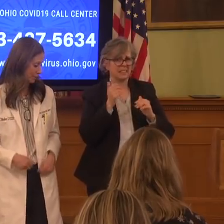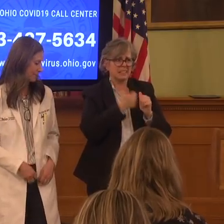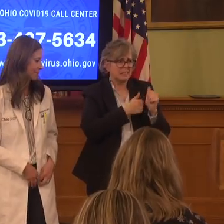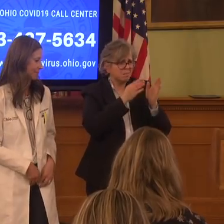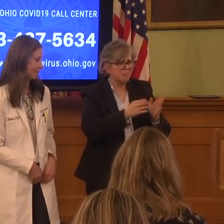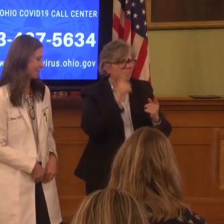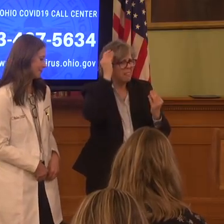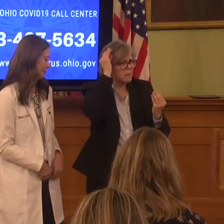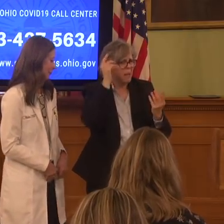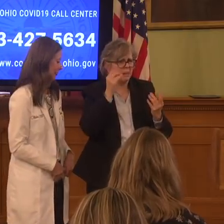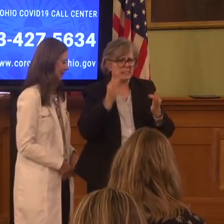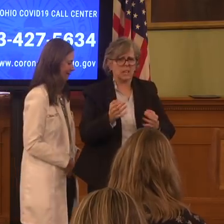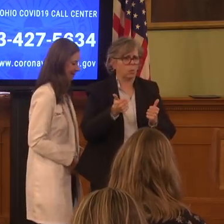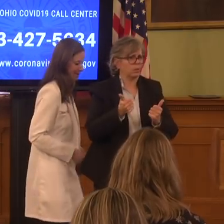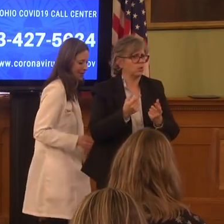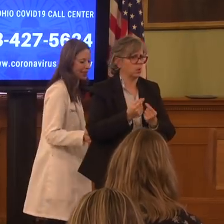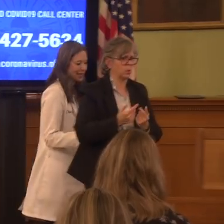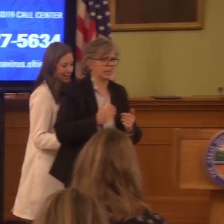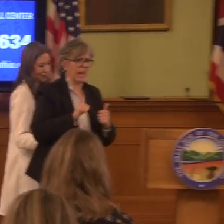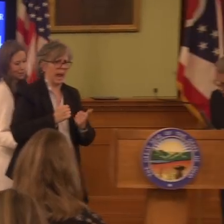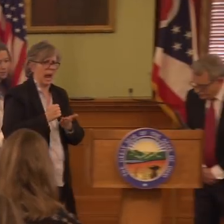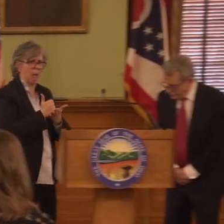help.